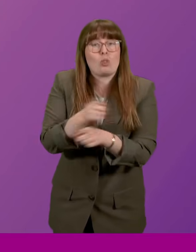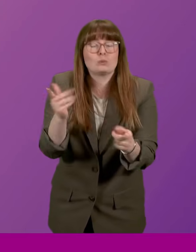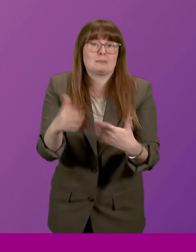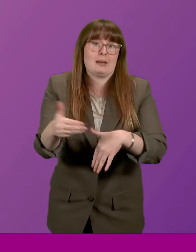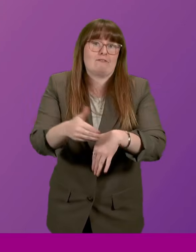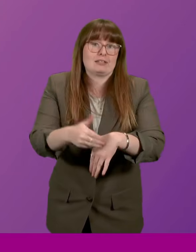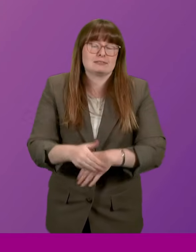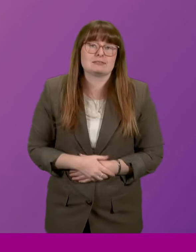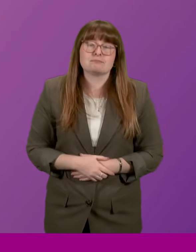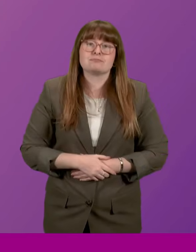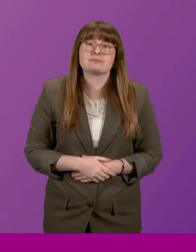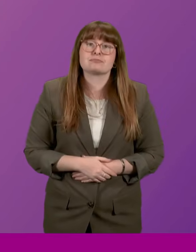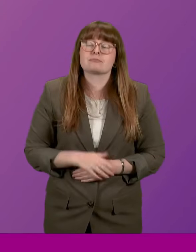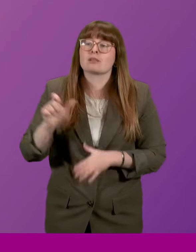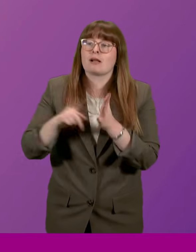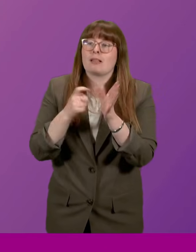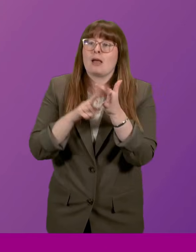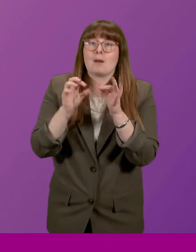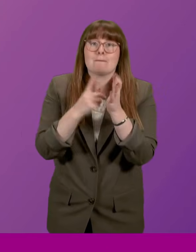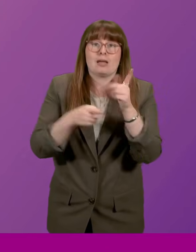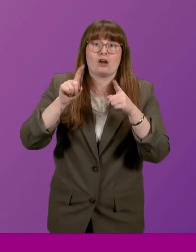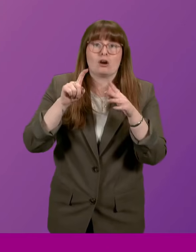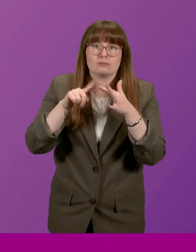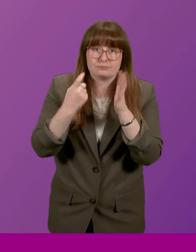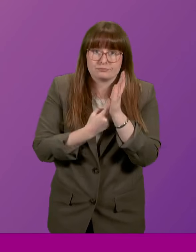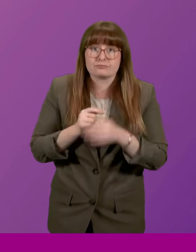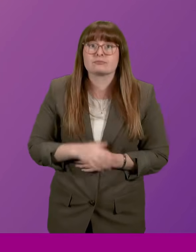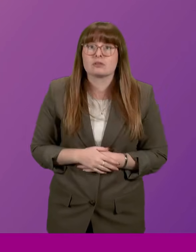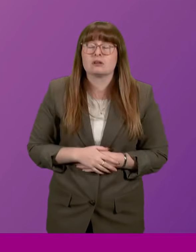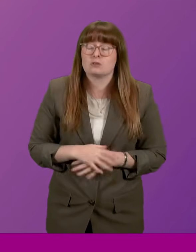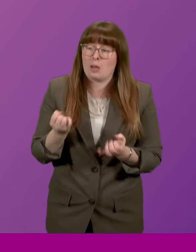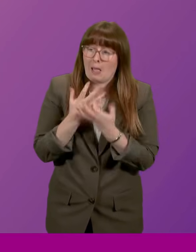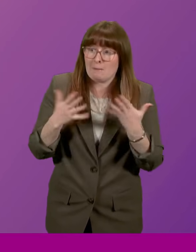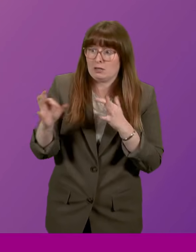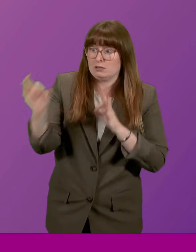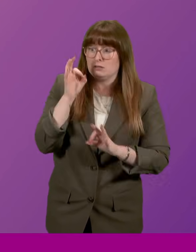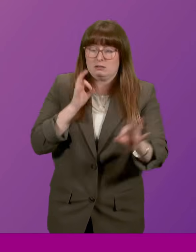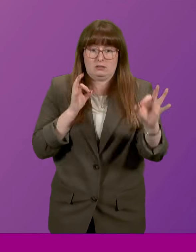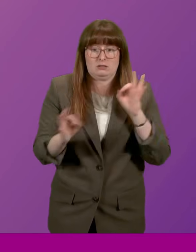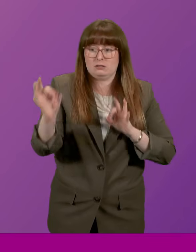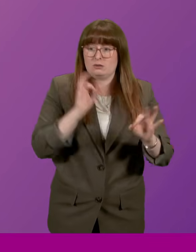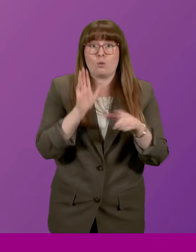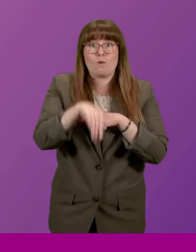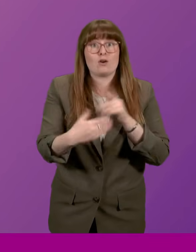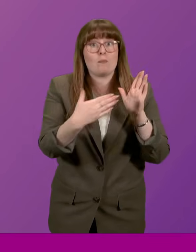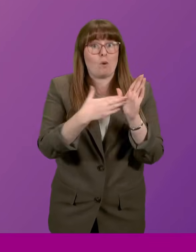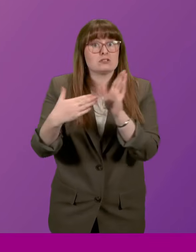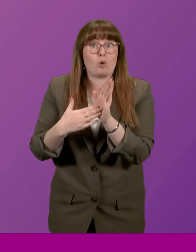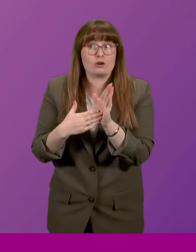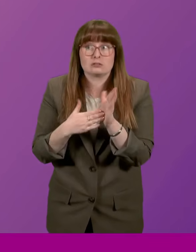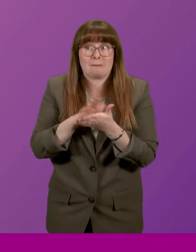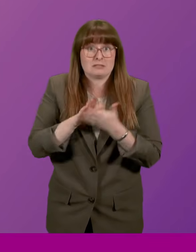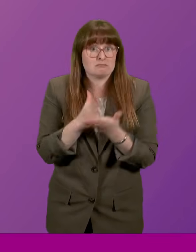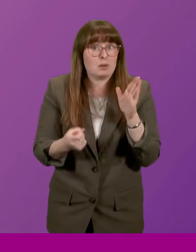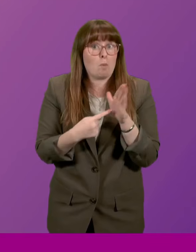Claire Baker. Thank you, Presiding Officer. The amount of questions we've had this afternoon on Westmorland shows the significance and